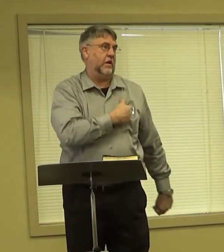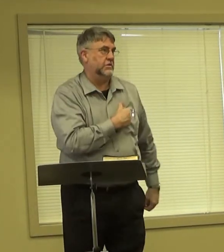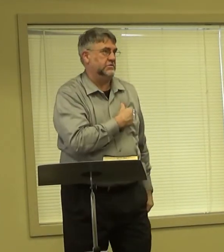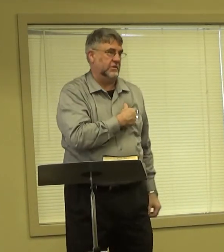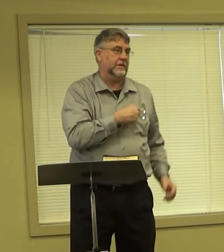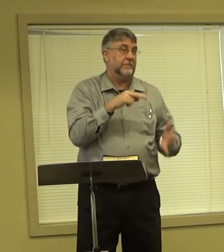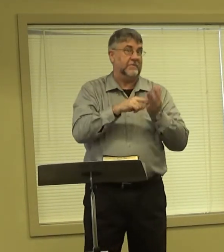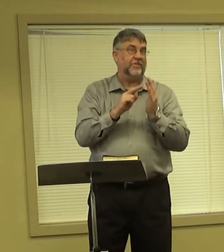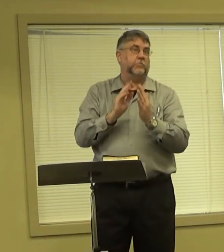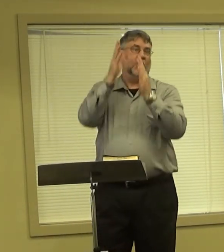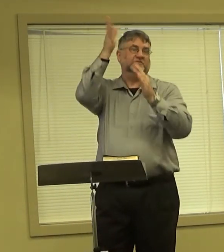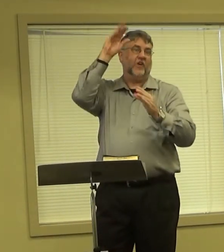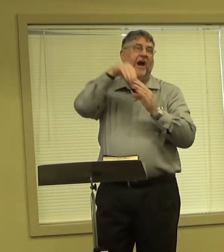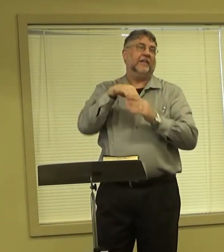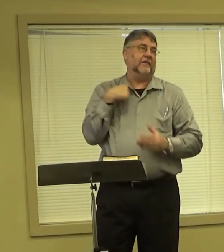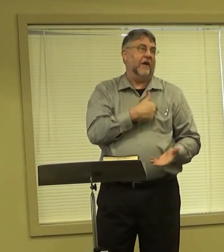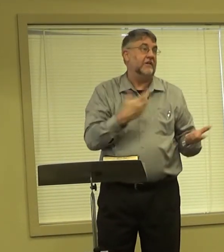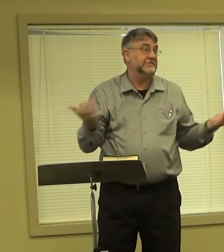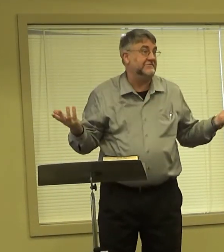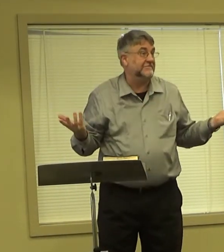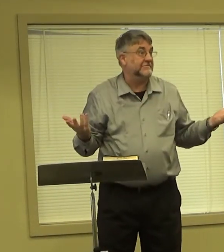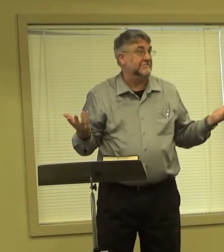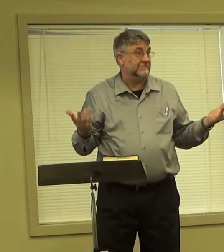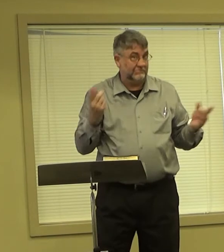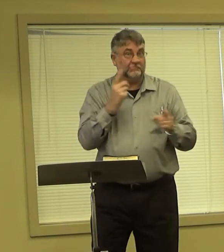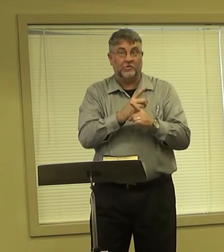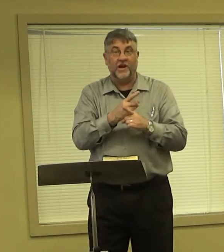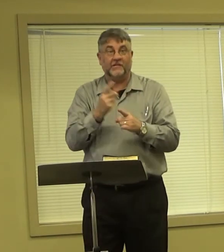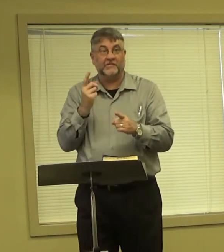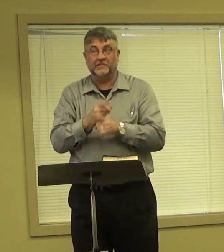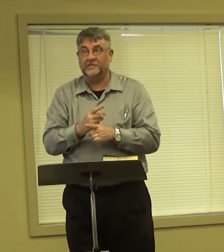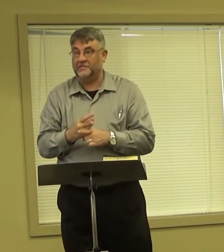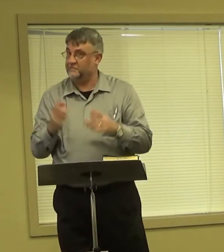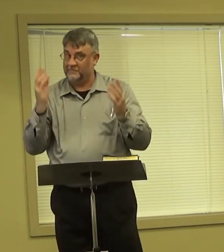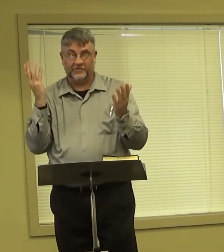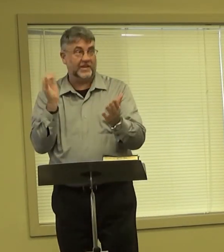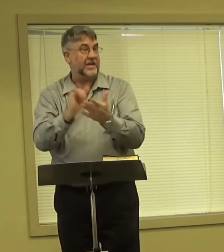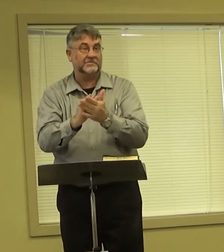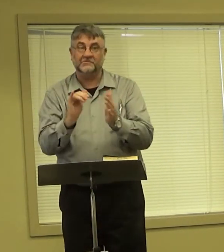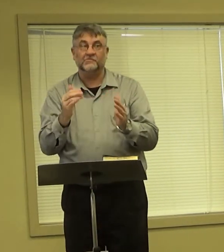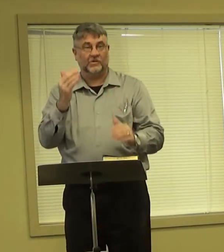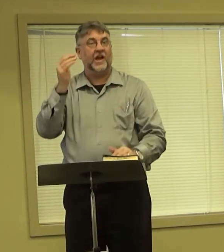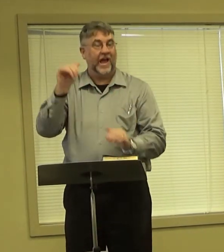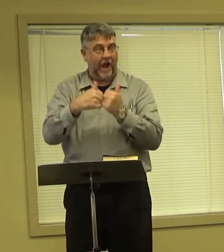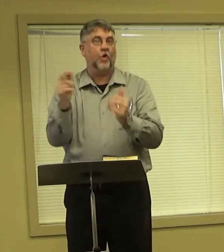And the Holy Spirit becomes the presence of God come and lives within us.